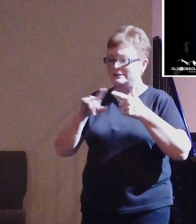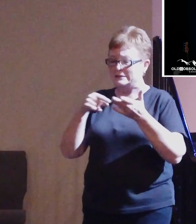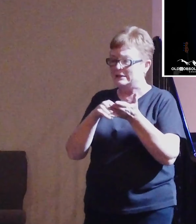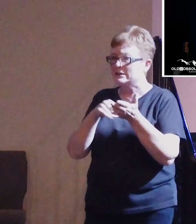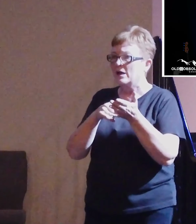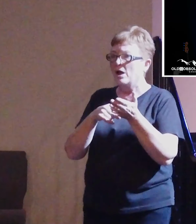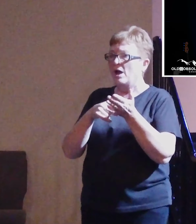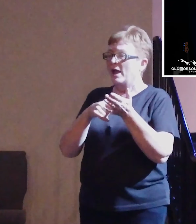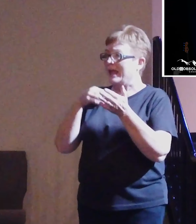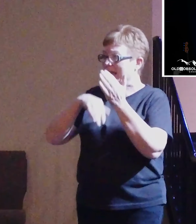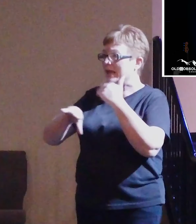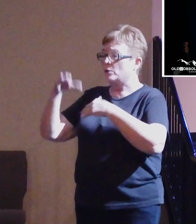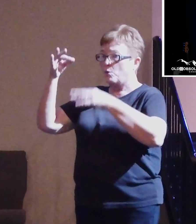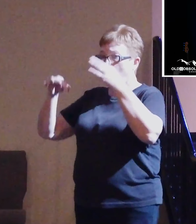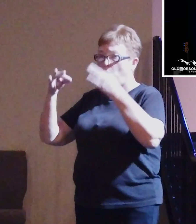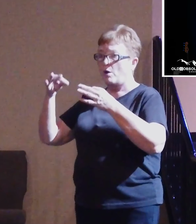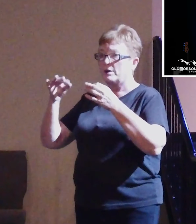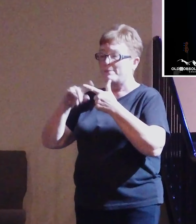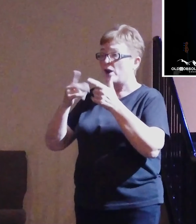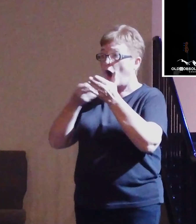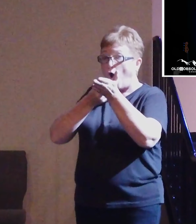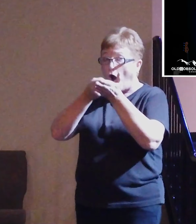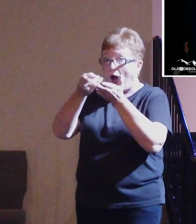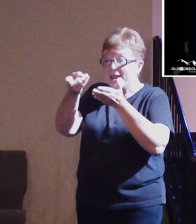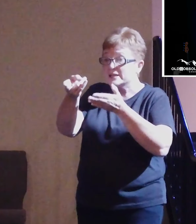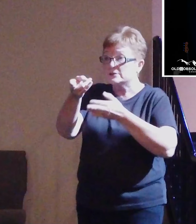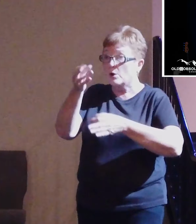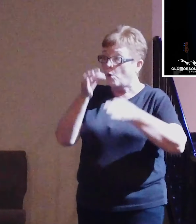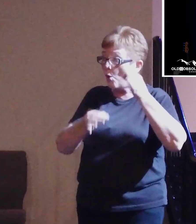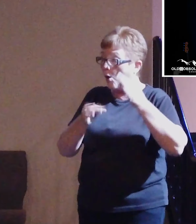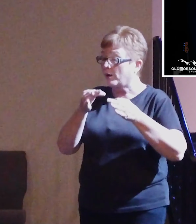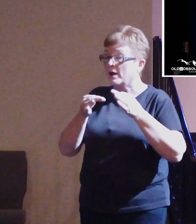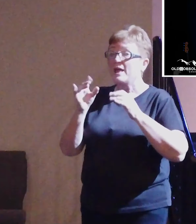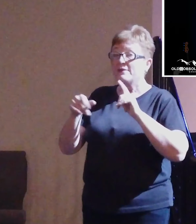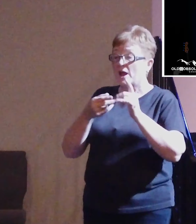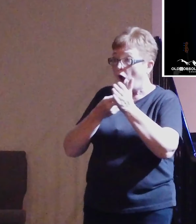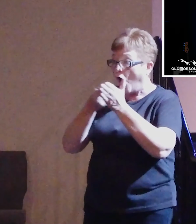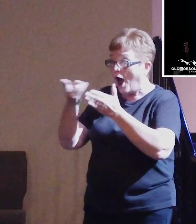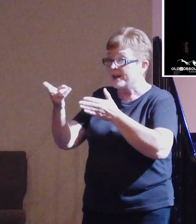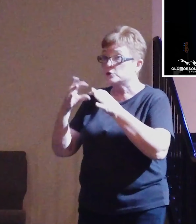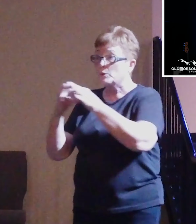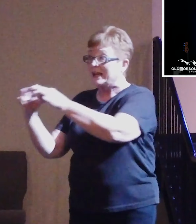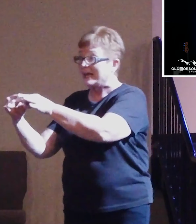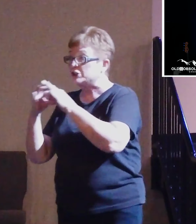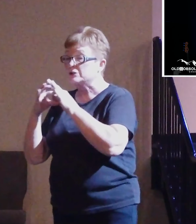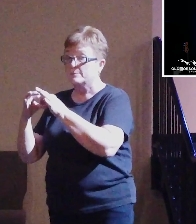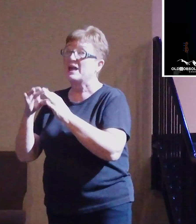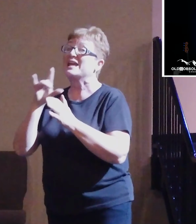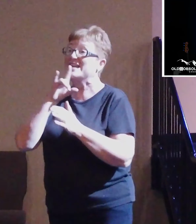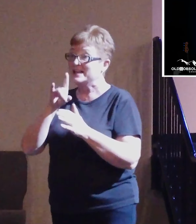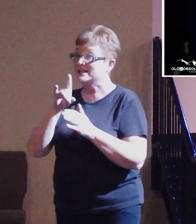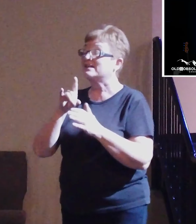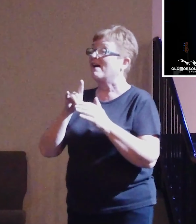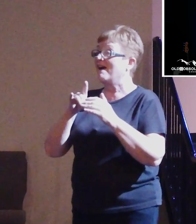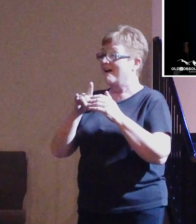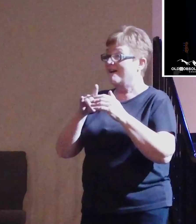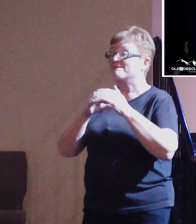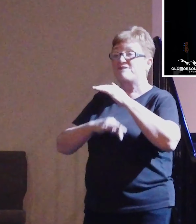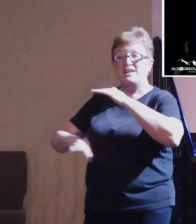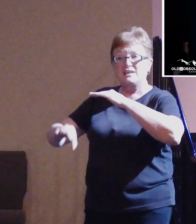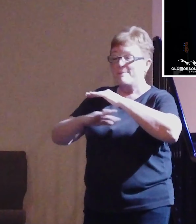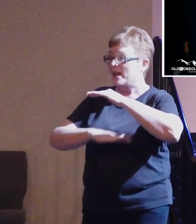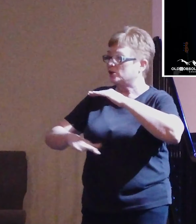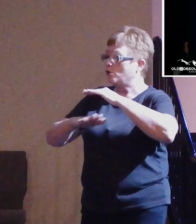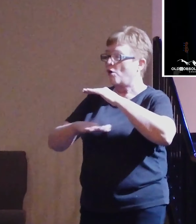is that honest courts, and by extension, honest relationships, are fundamental to a functioning society.